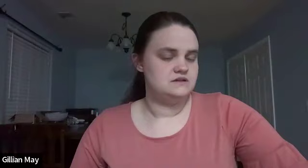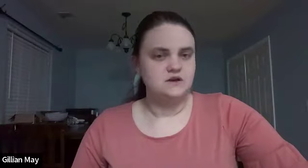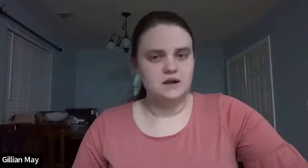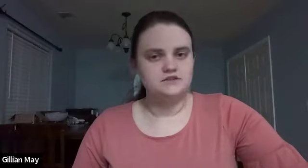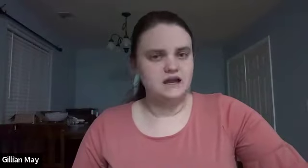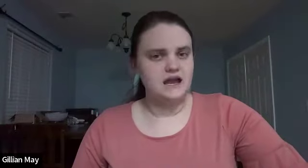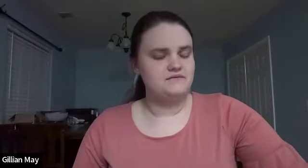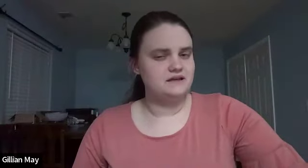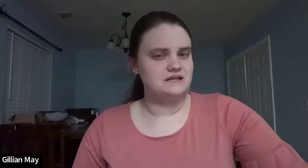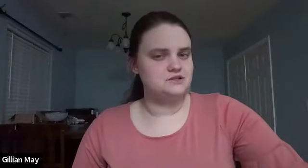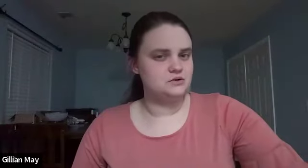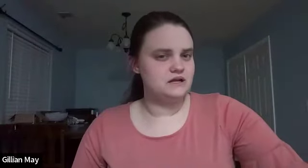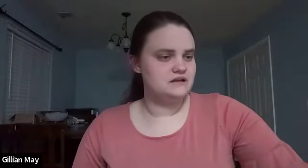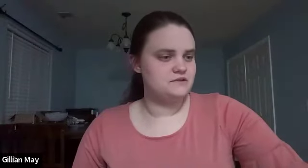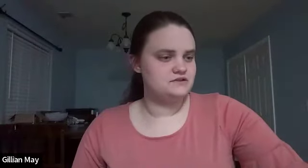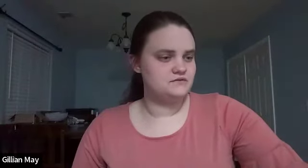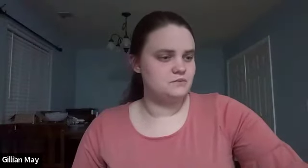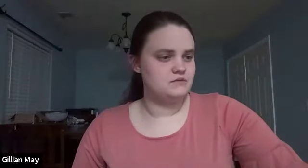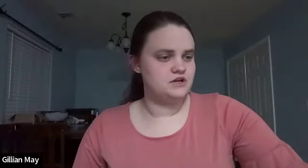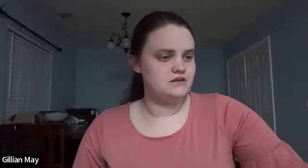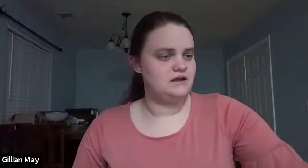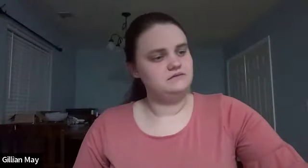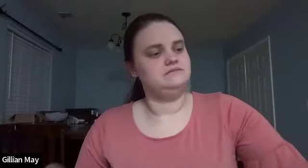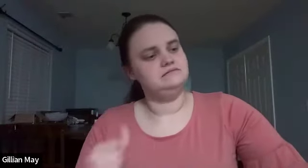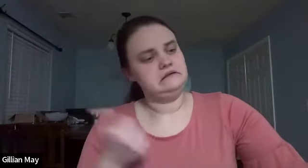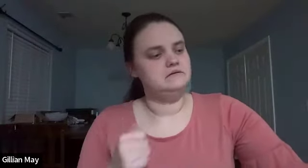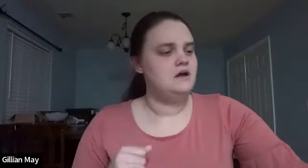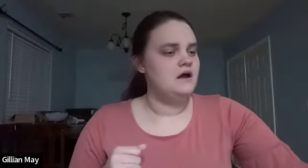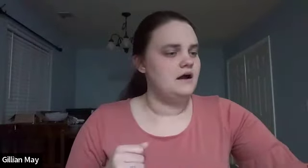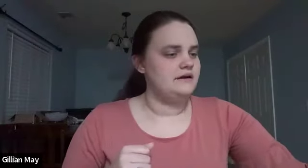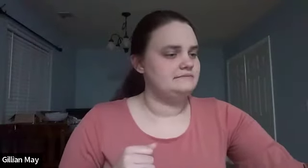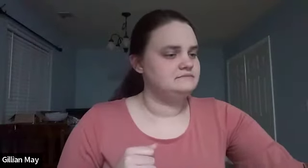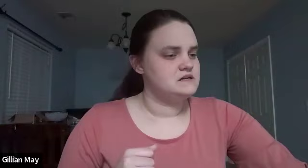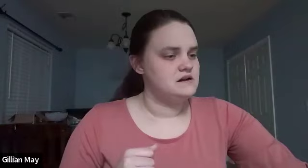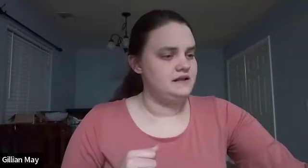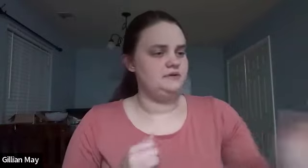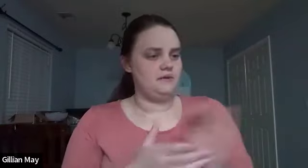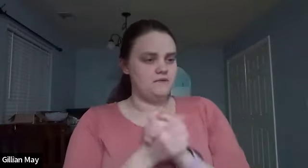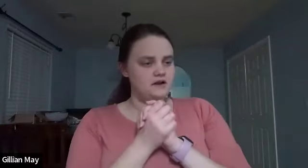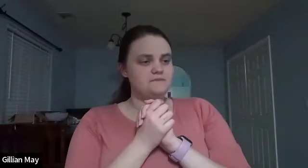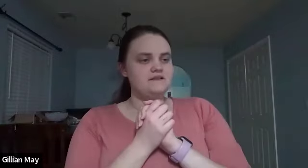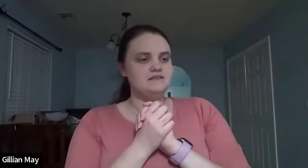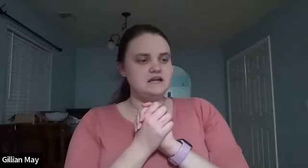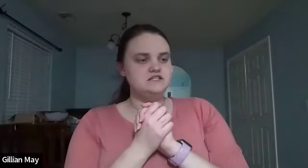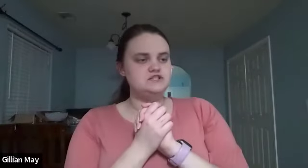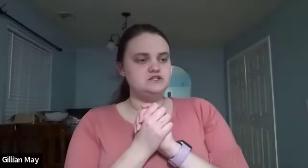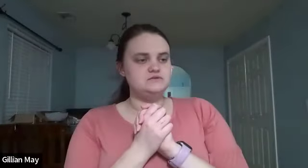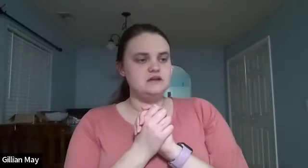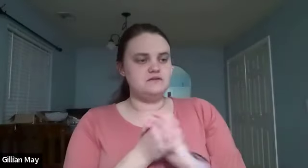So I'm like, like I said, I shorthanded it, but there's still a few more I'm trying to like. All right, here we go. Okay, let's do now. The